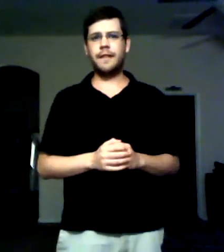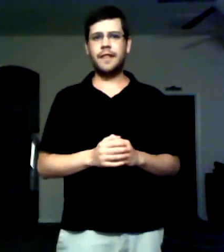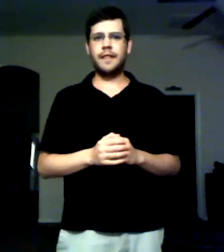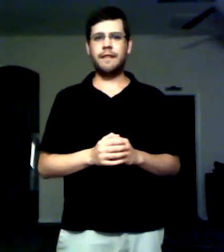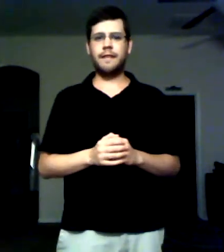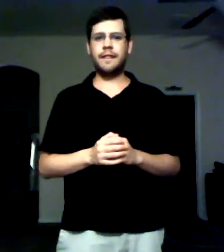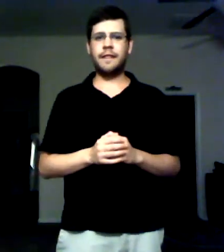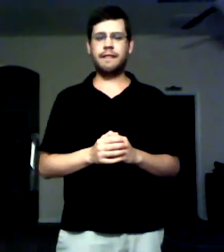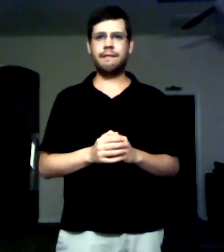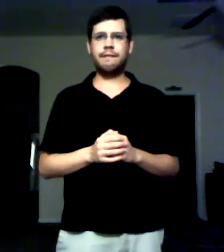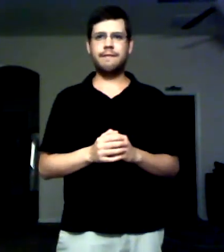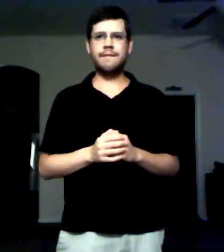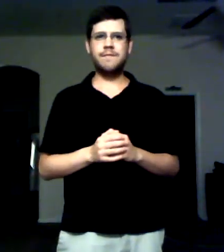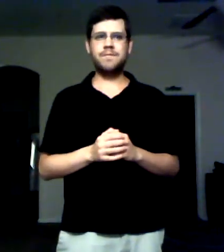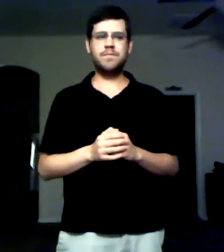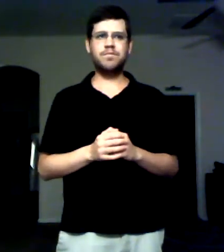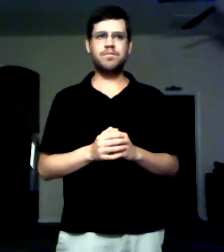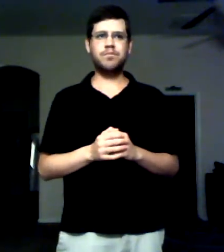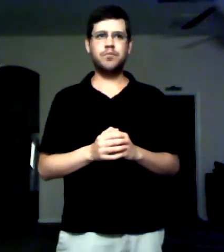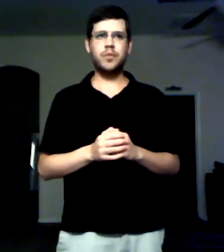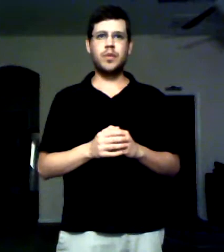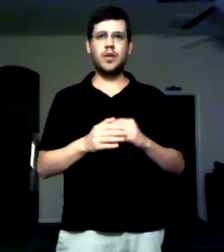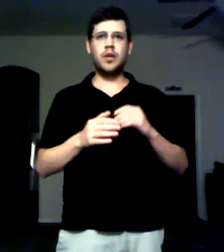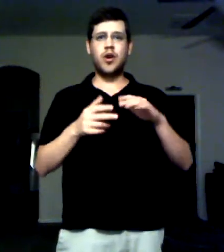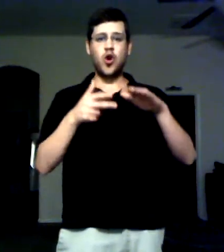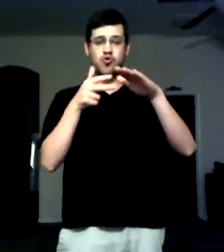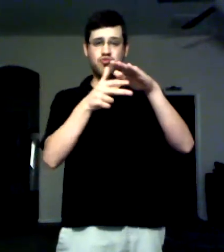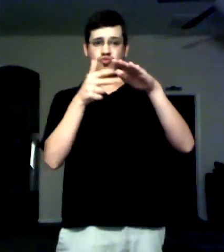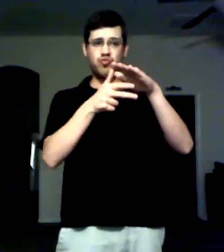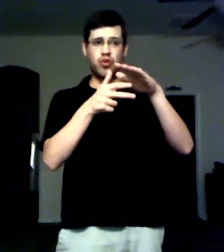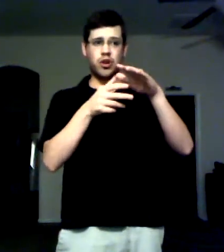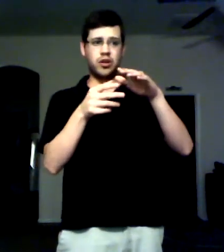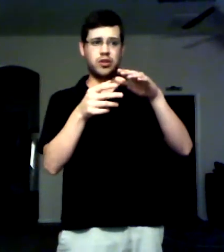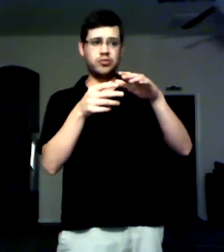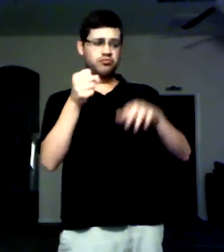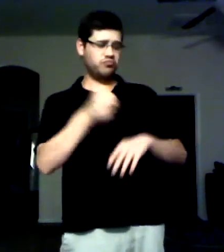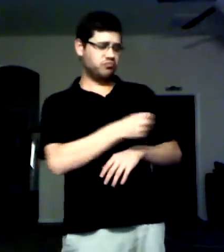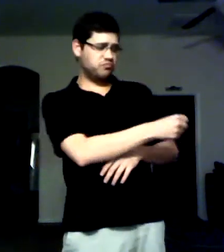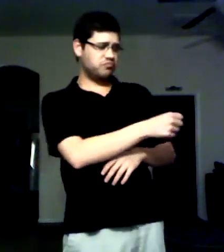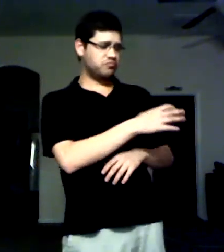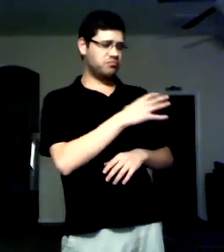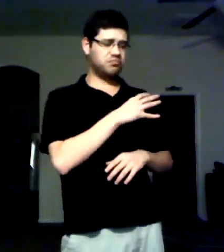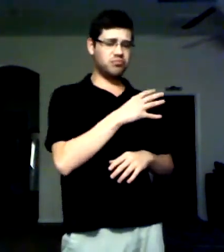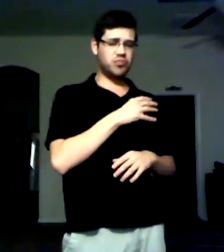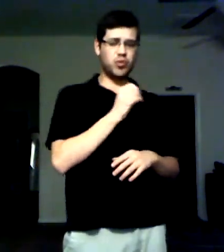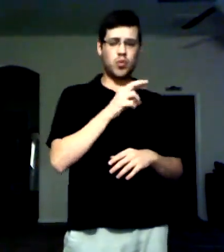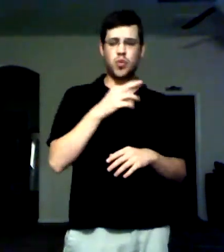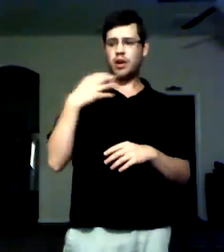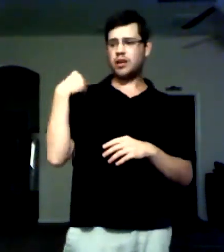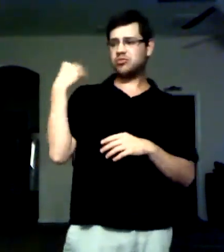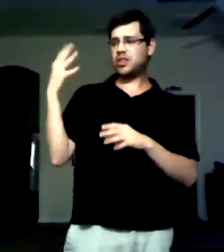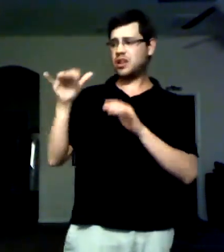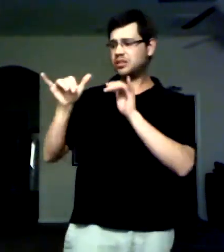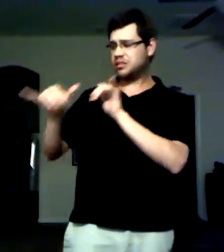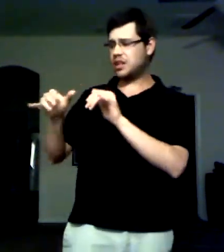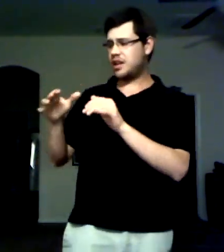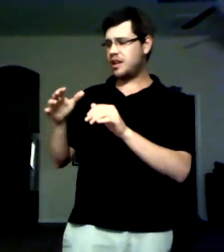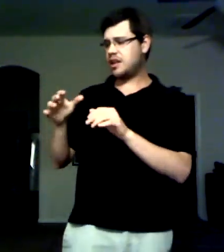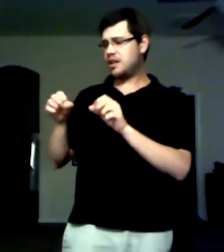have to store it indoors. You can store it on the top of the garage or wherever the heck you want. You can beat it up, and they're actually